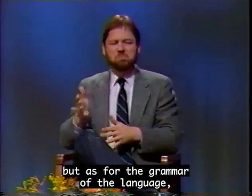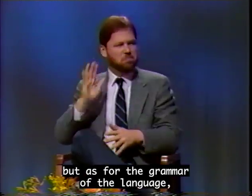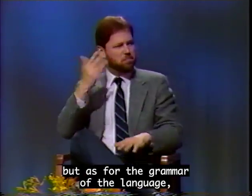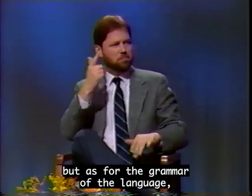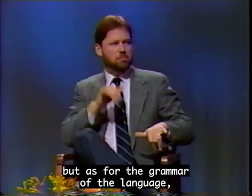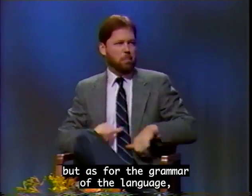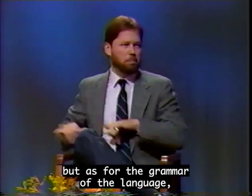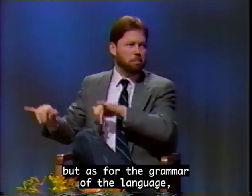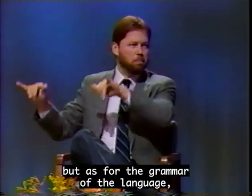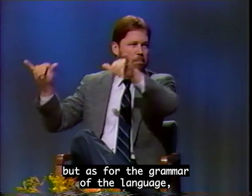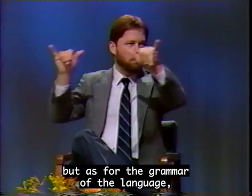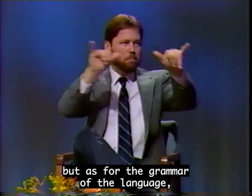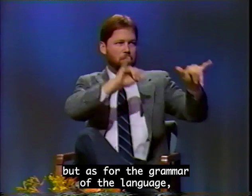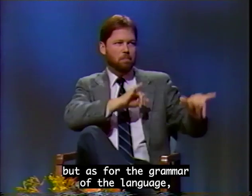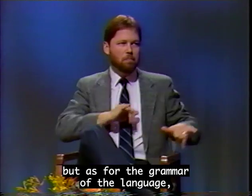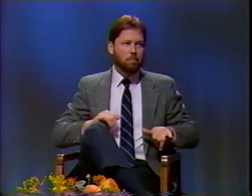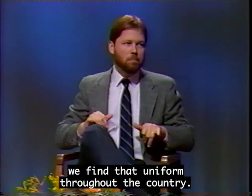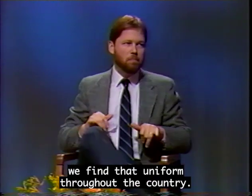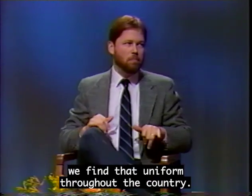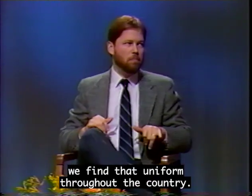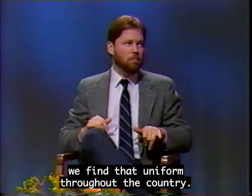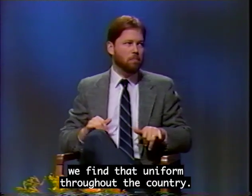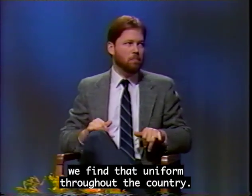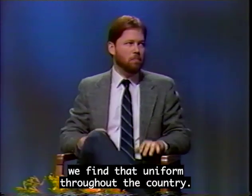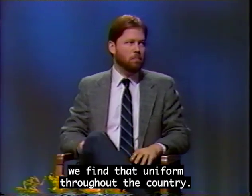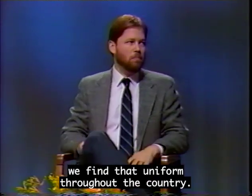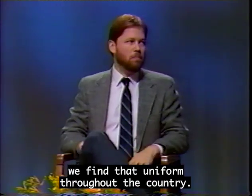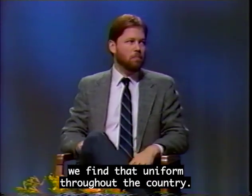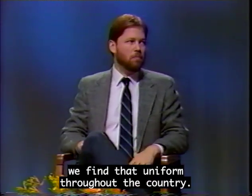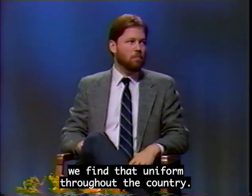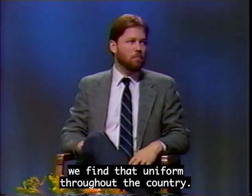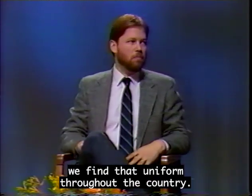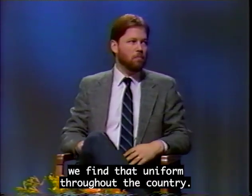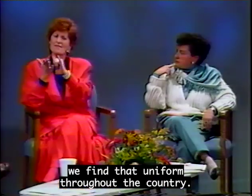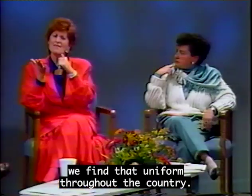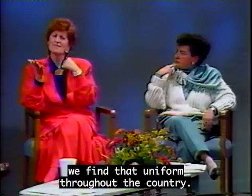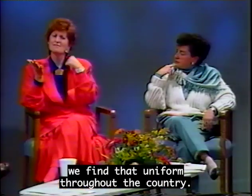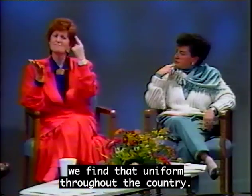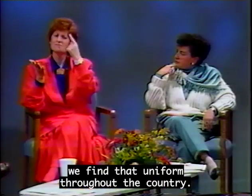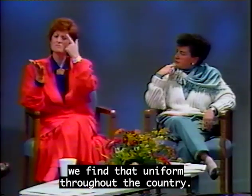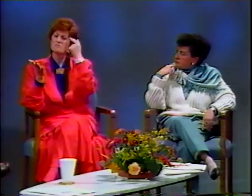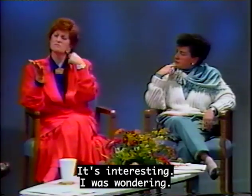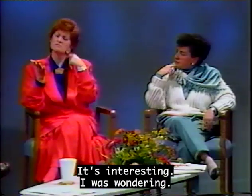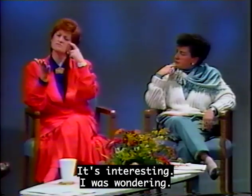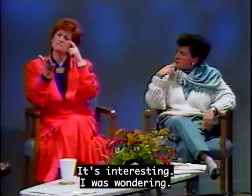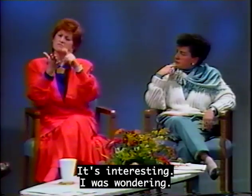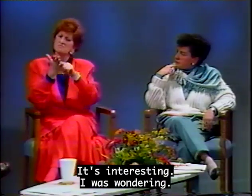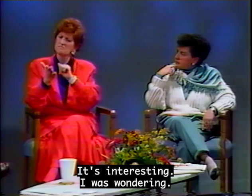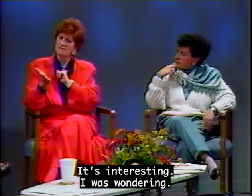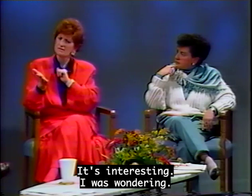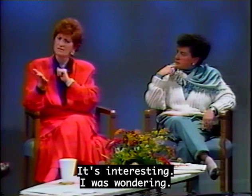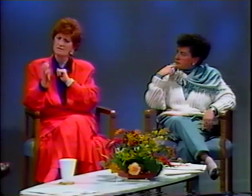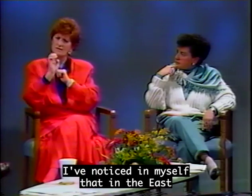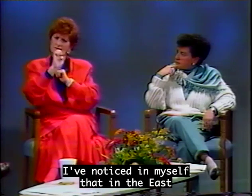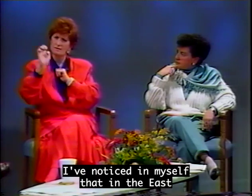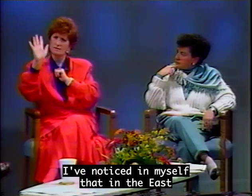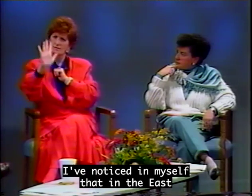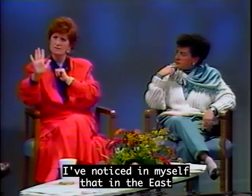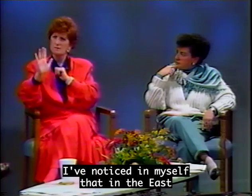But as for the grammar of the language, we find that uniform throughout the country. That's interesting. I was wondering, I've noticed it